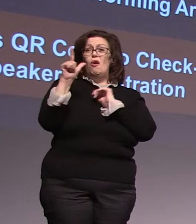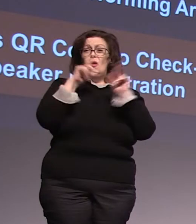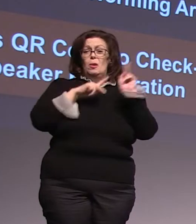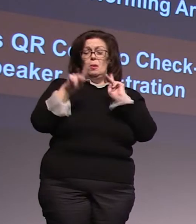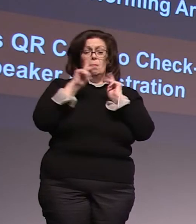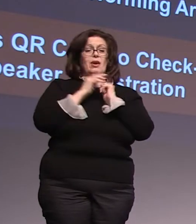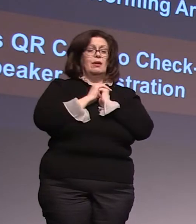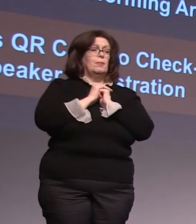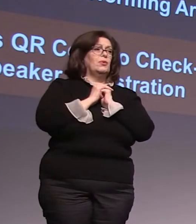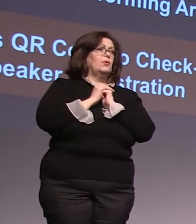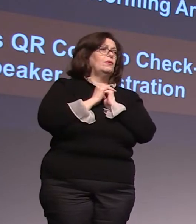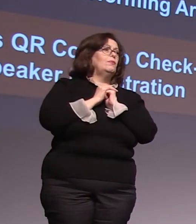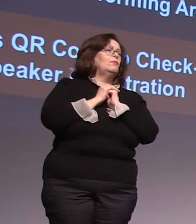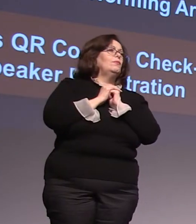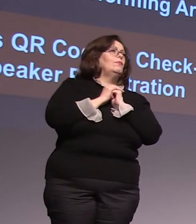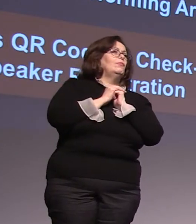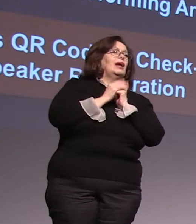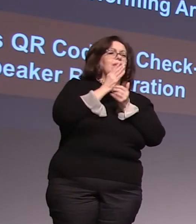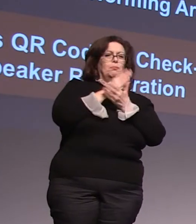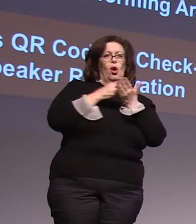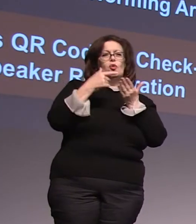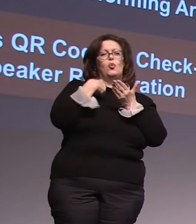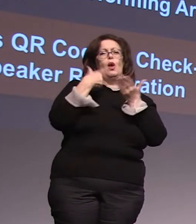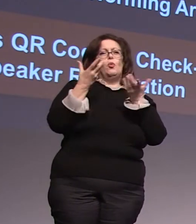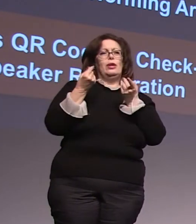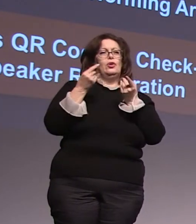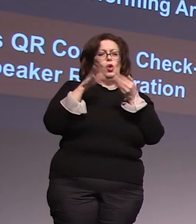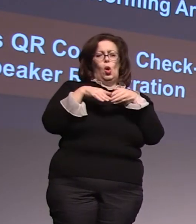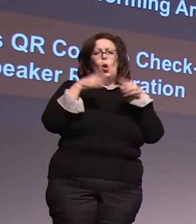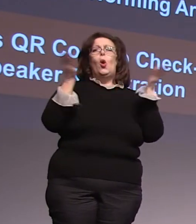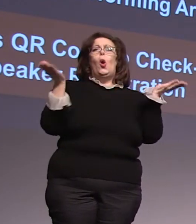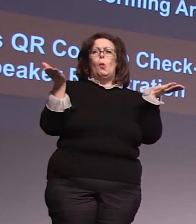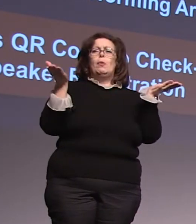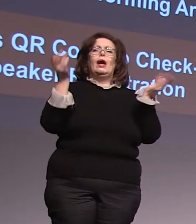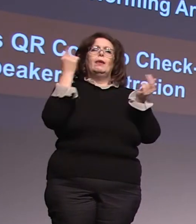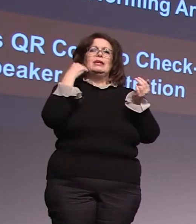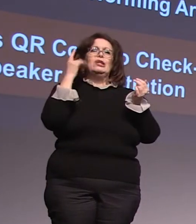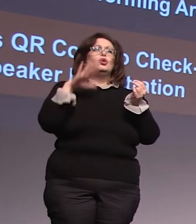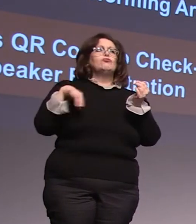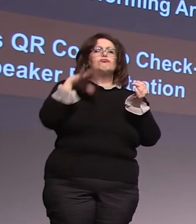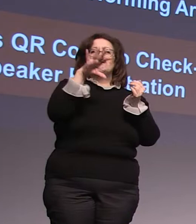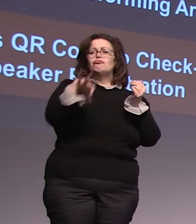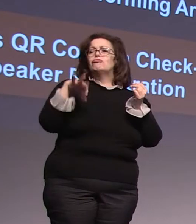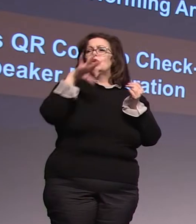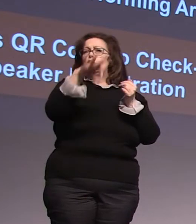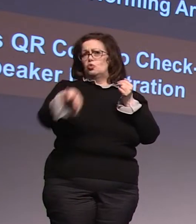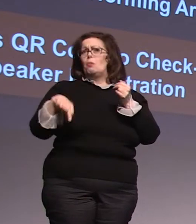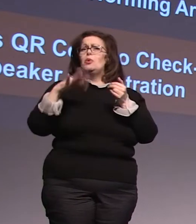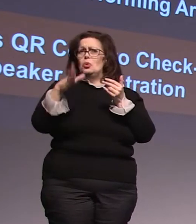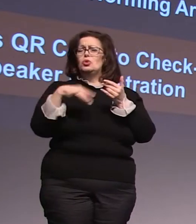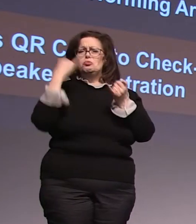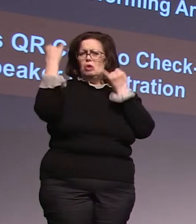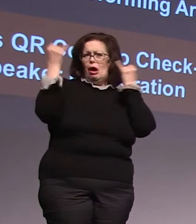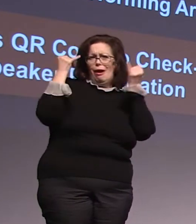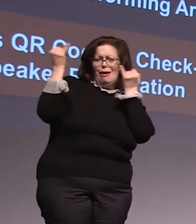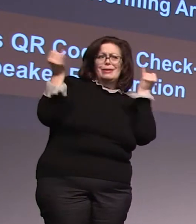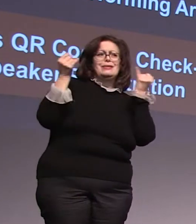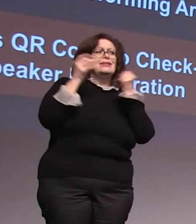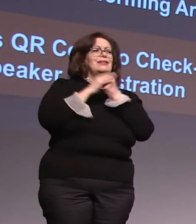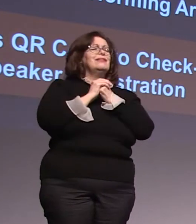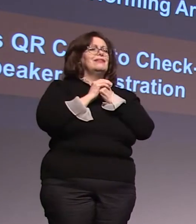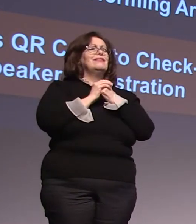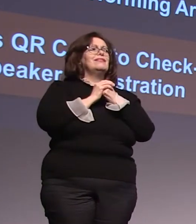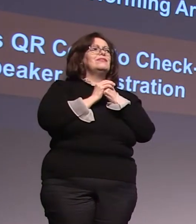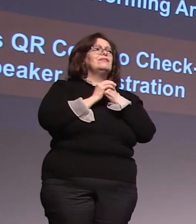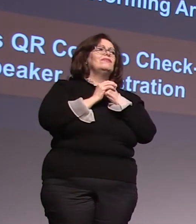those policies, and that's part of what we want to do. Open up as many different avenues for people to contribute, whether that's here tonight, whether that's the